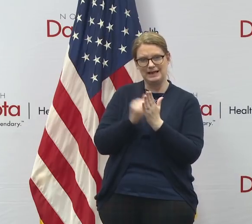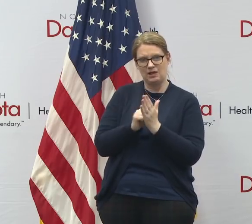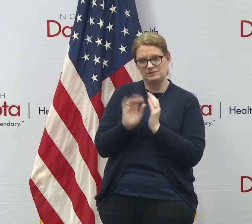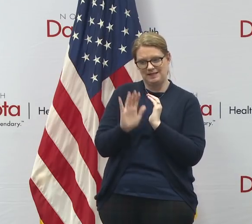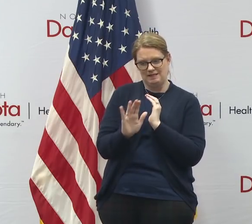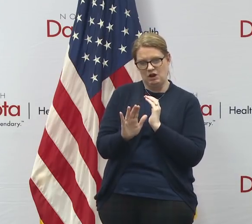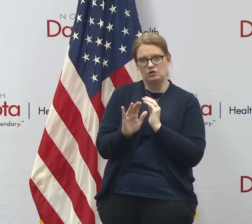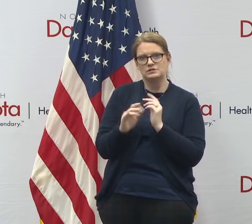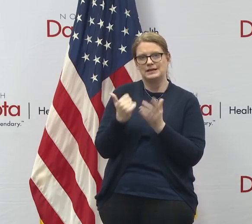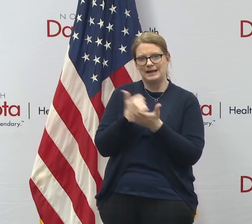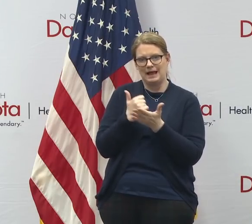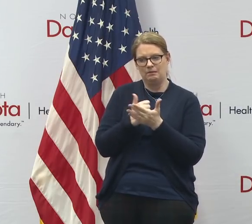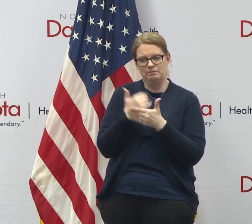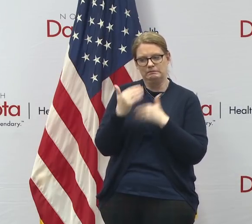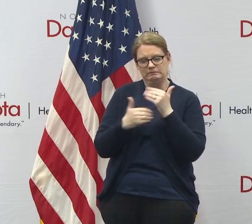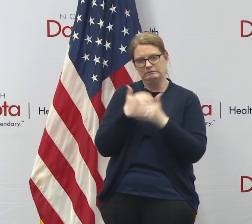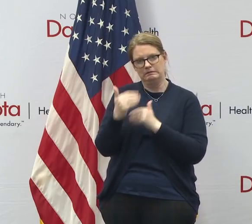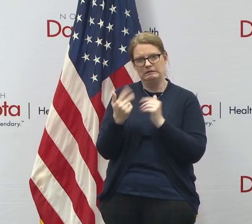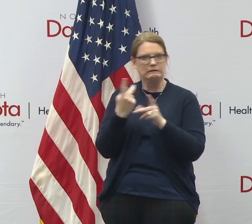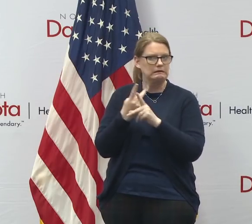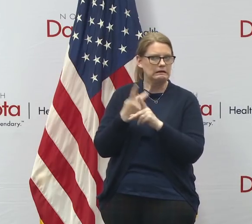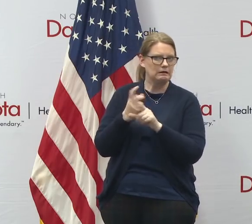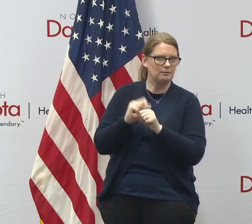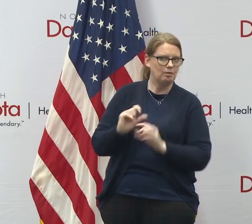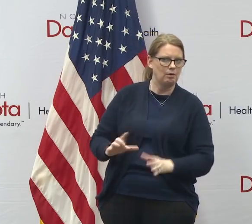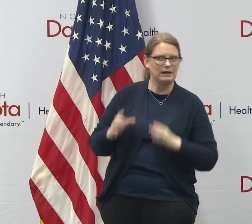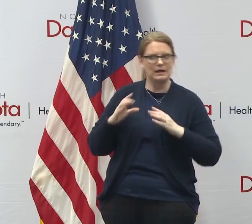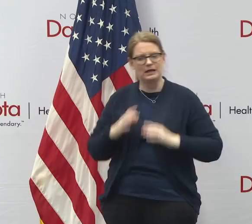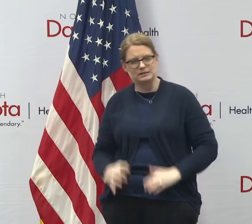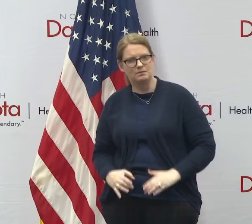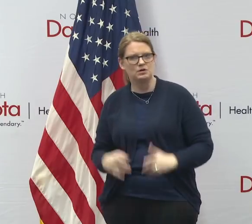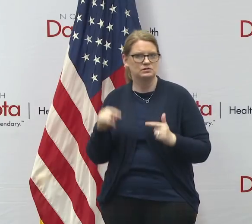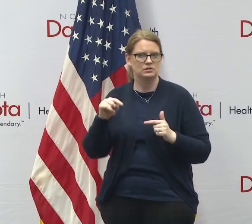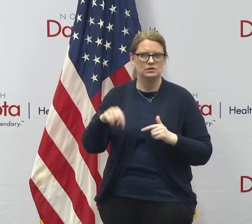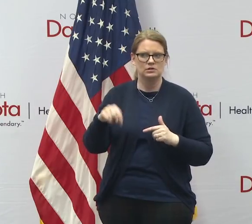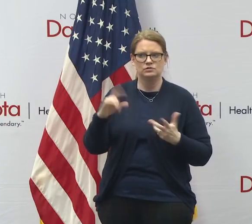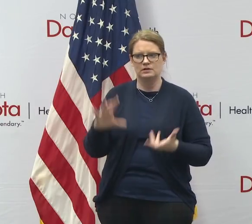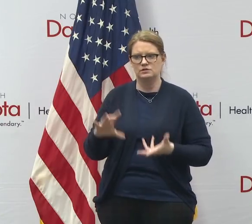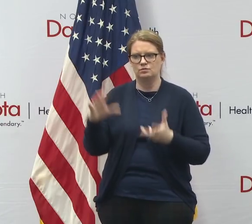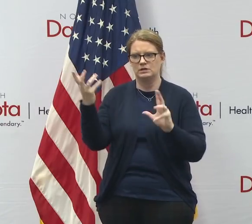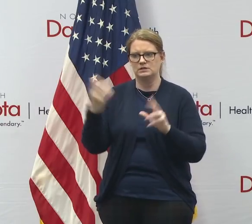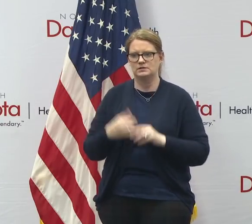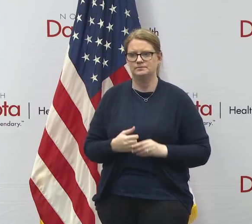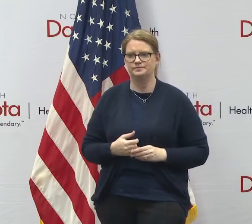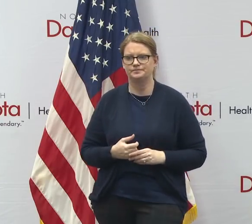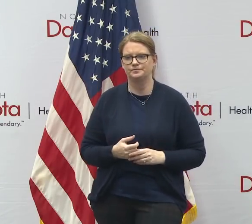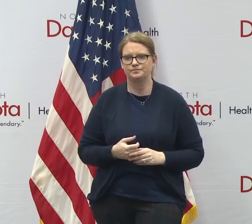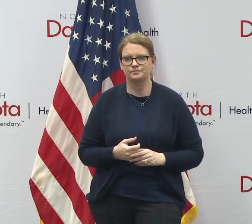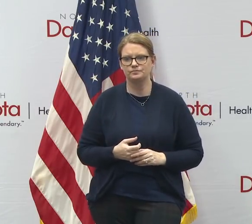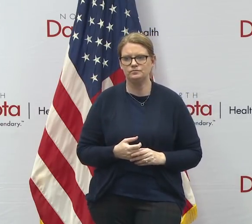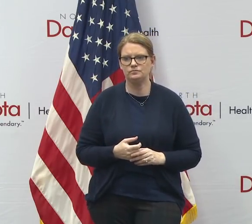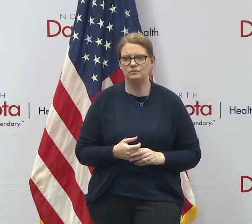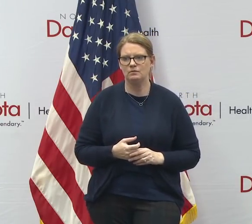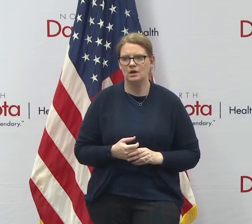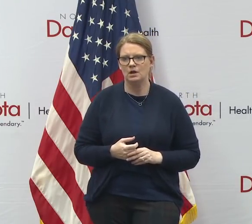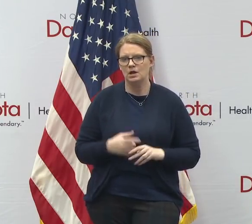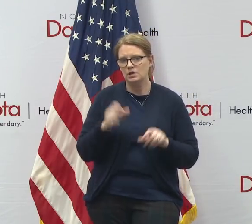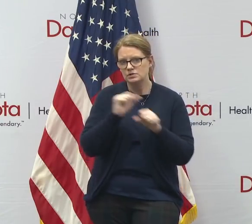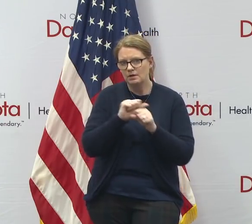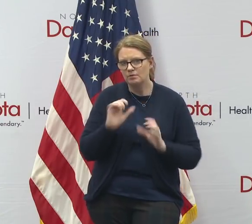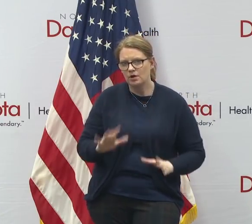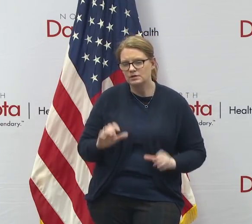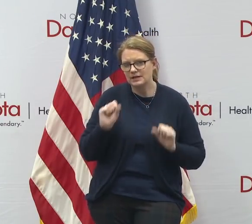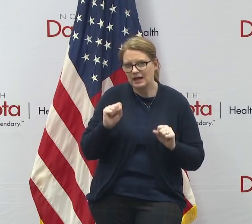them as they're taking care of their employees and their customers during this crisis. So again, employers are able to retain